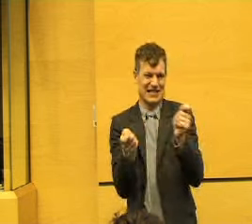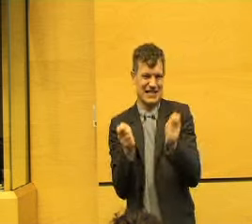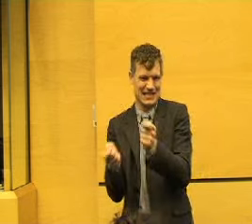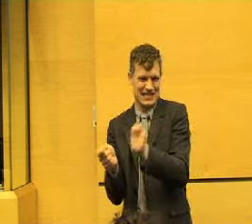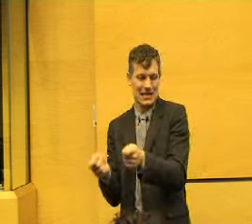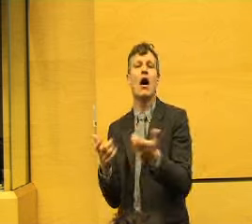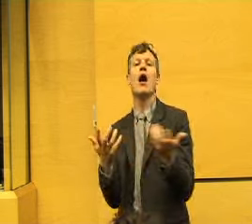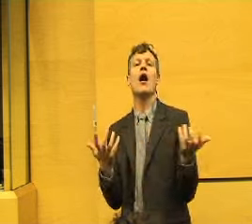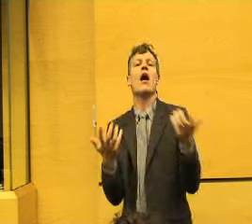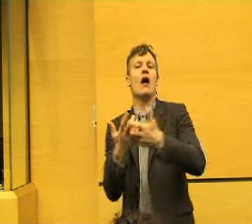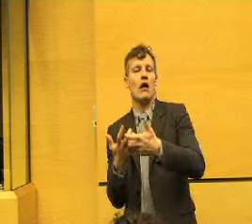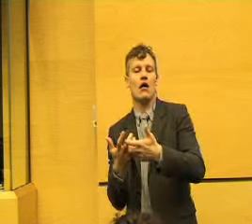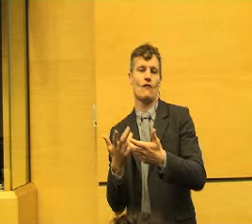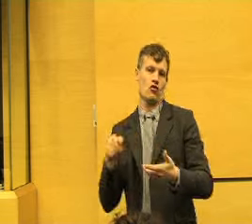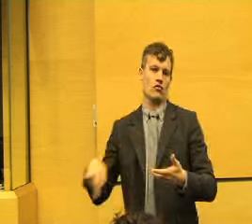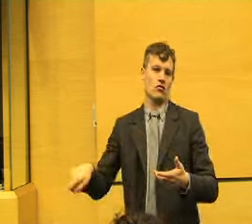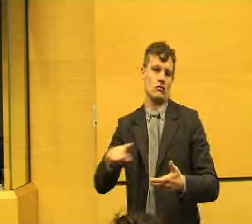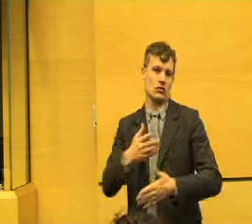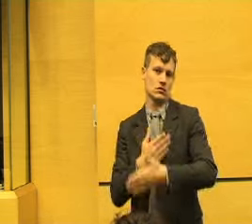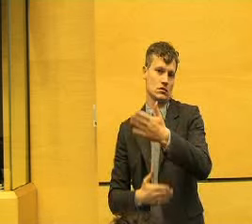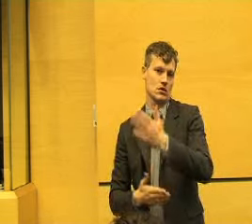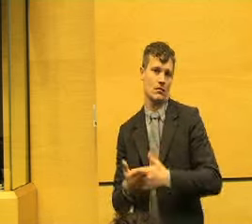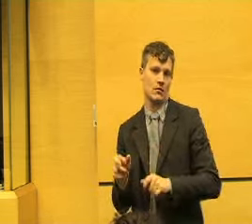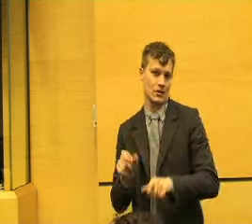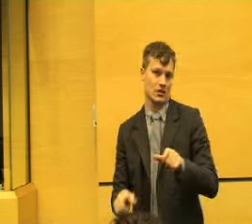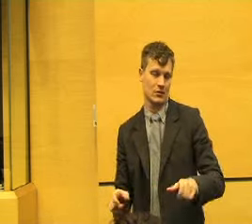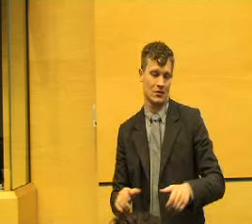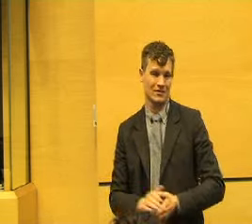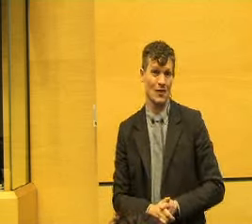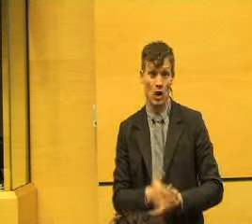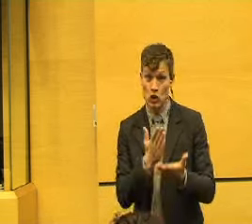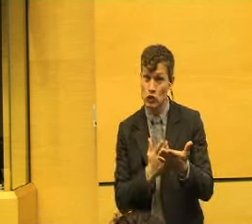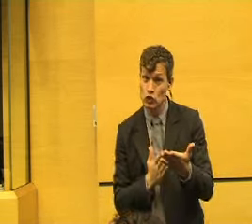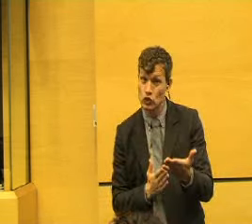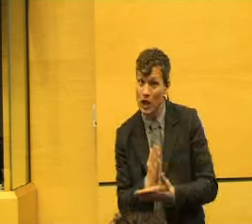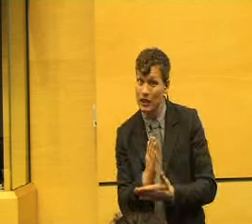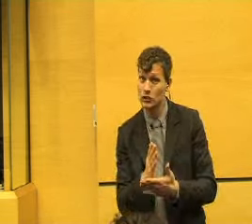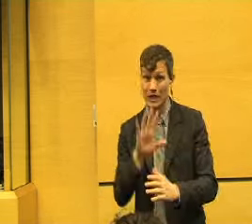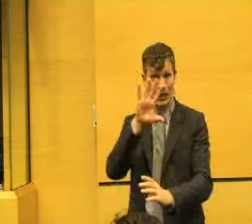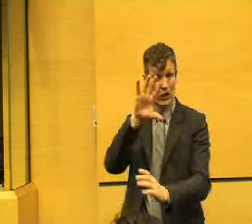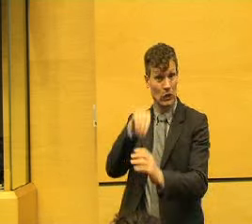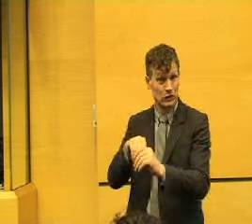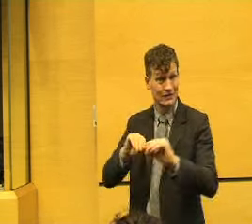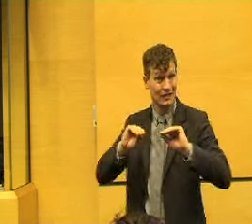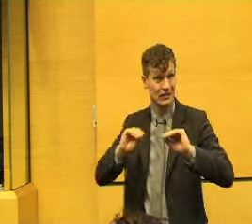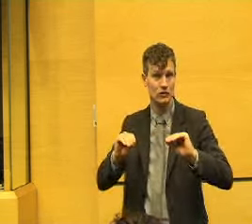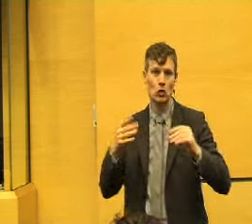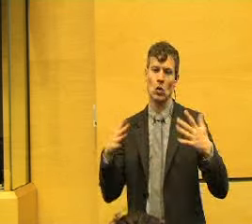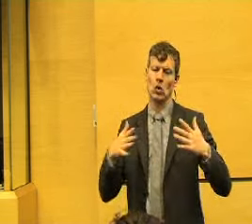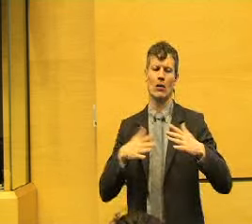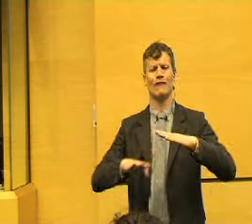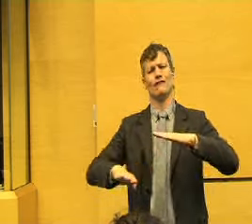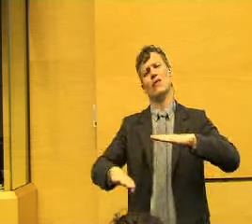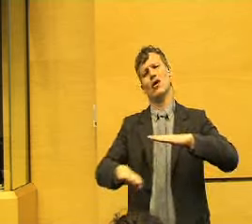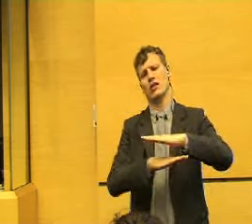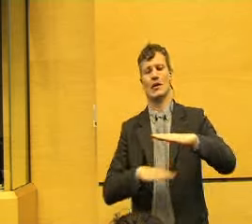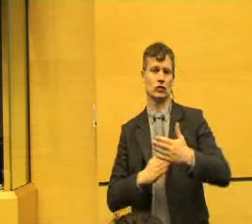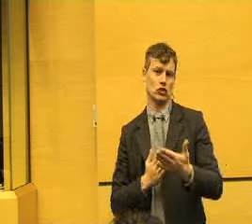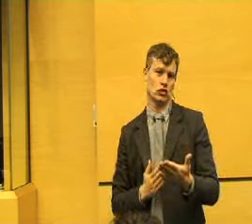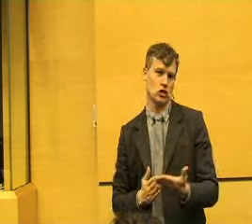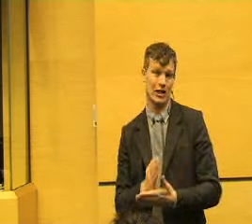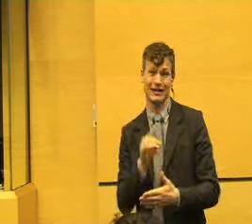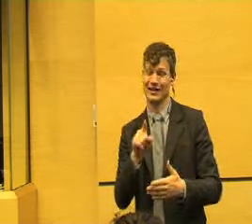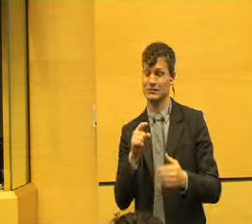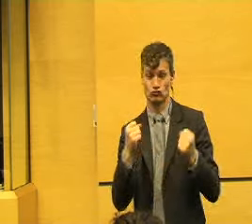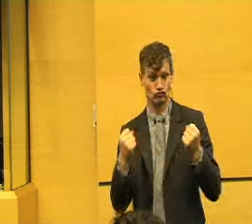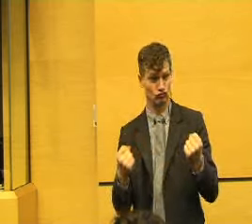right to inclusive education is such a fundamental right and one of the most prominent aims of the SDGs, what is the plan